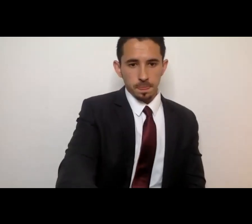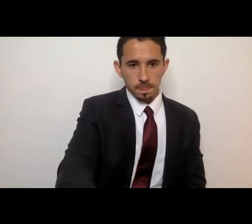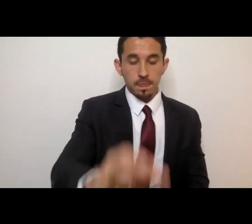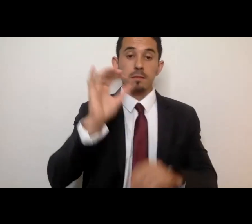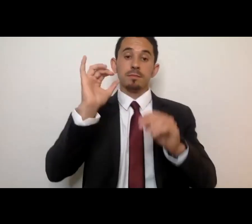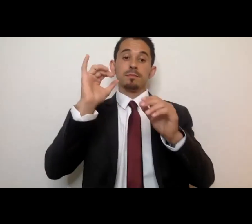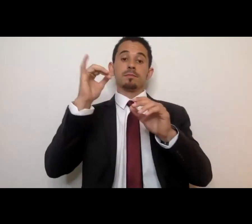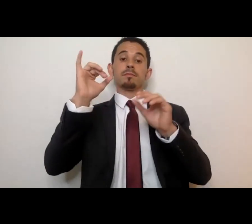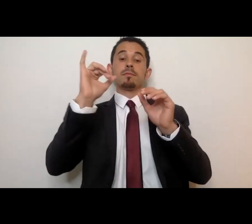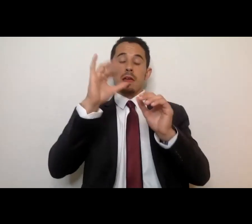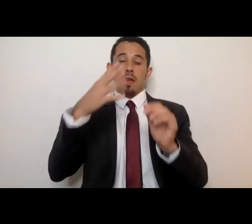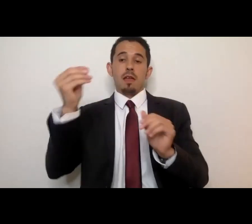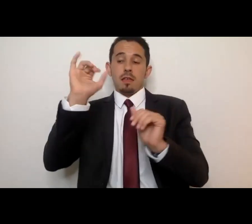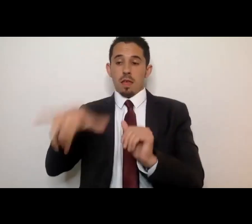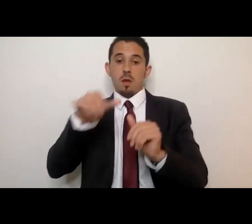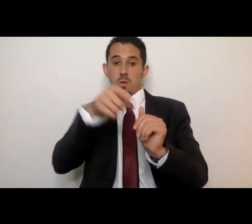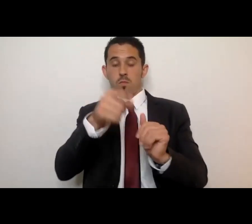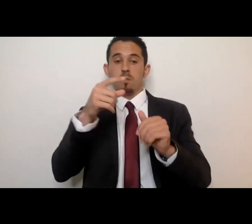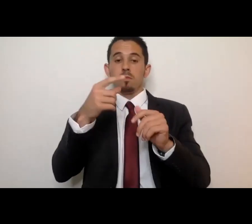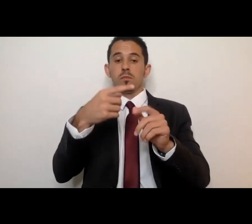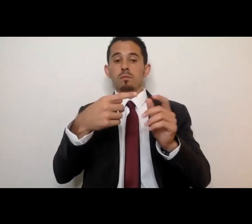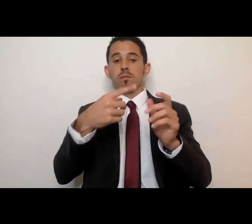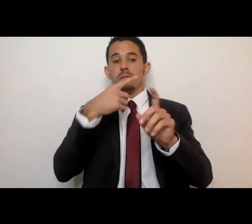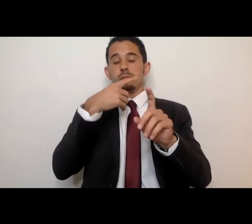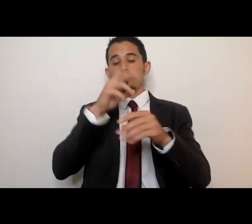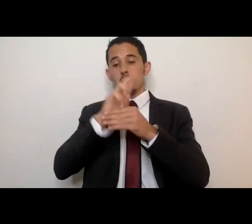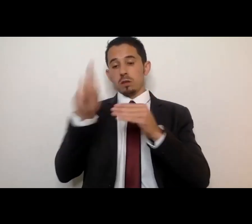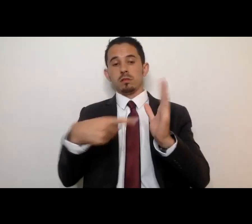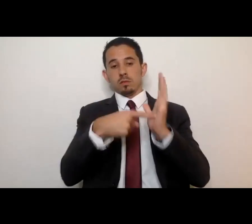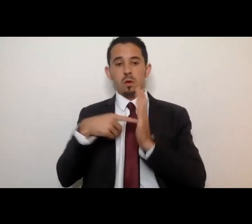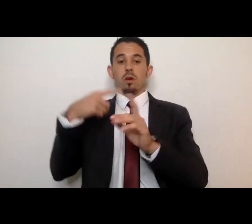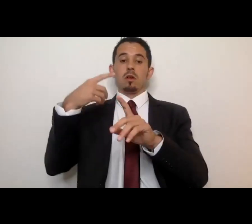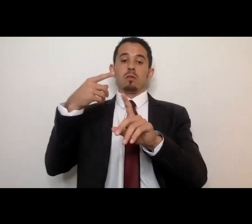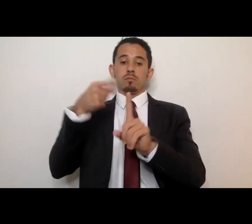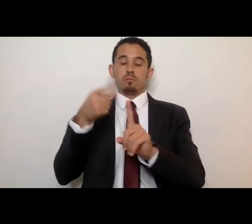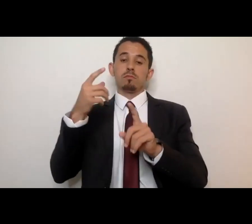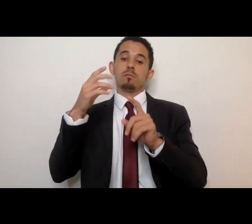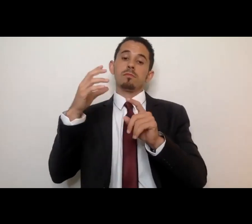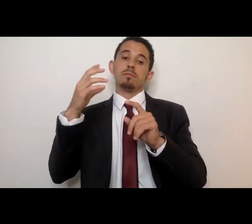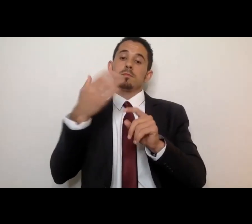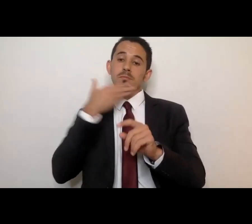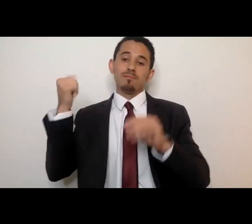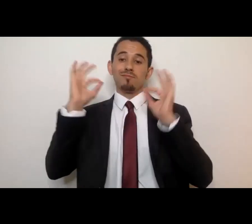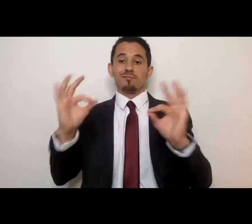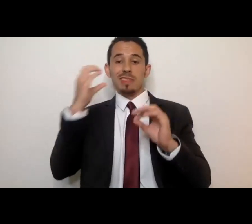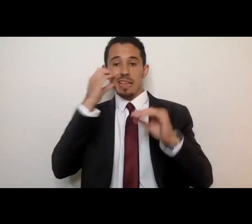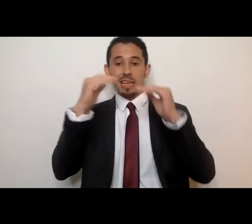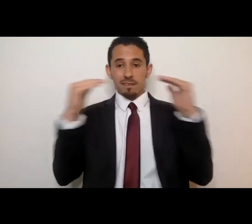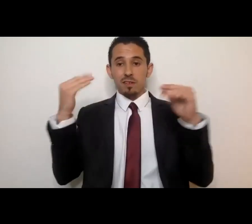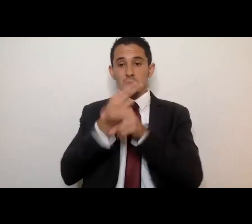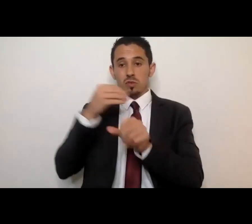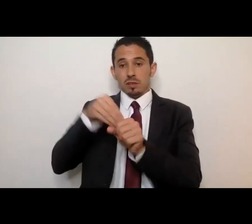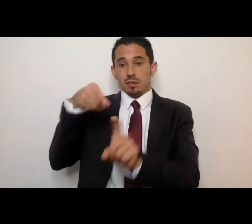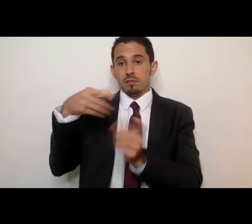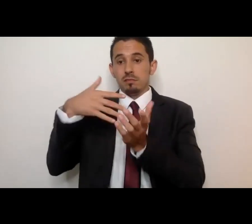Then this way we can know if binding is happening or not. Results showed that the